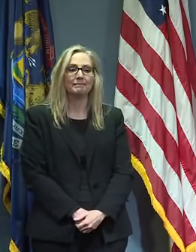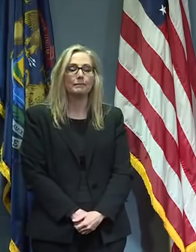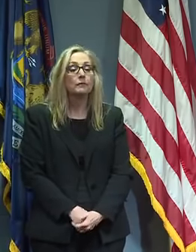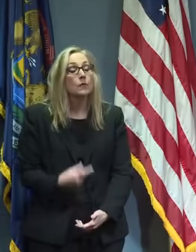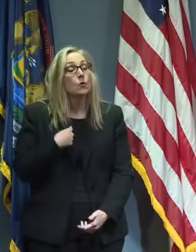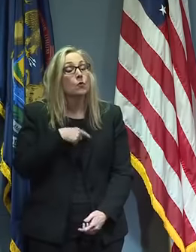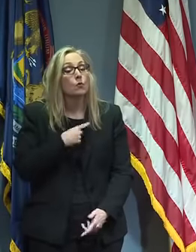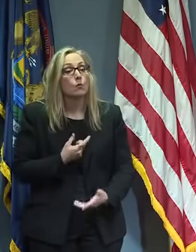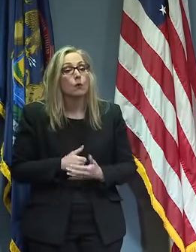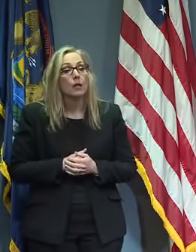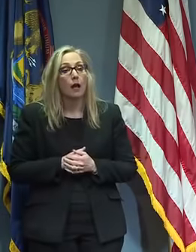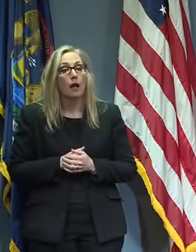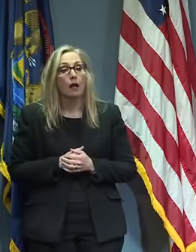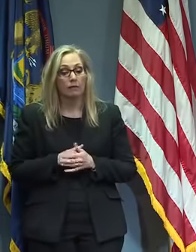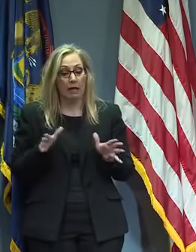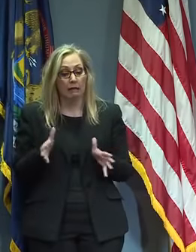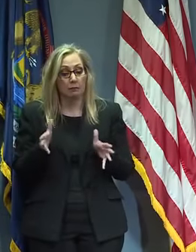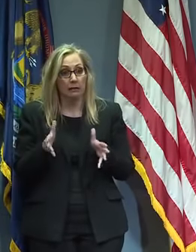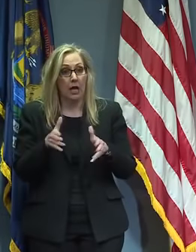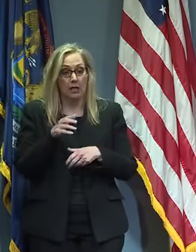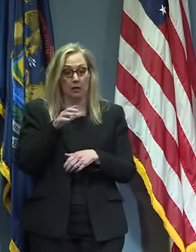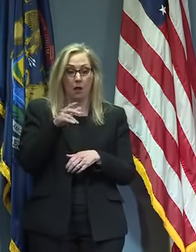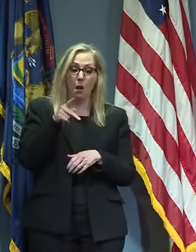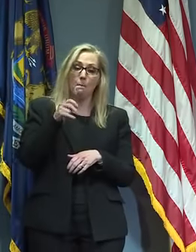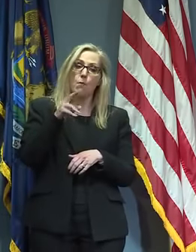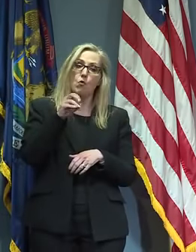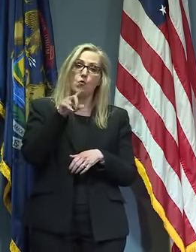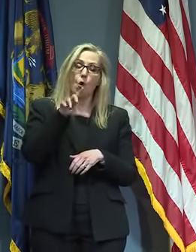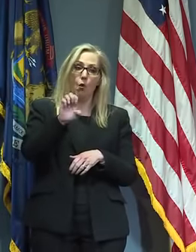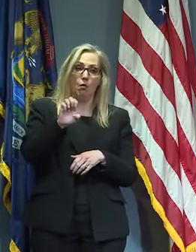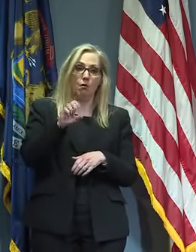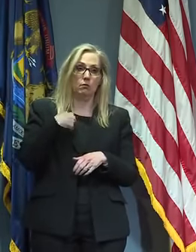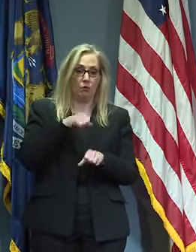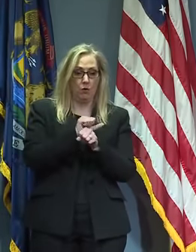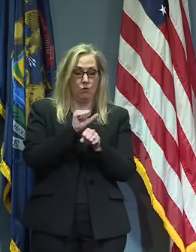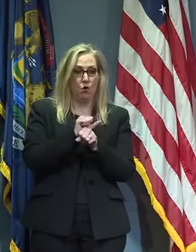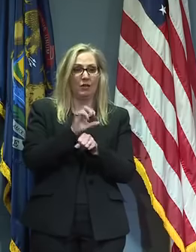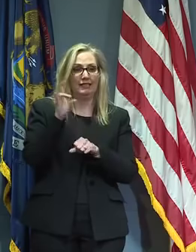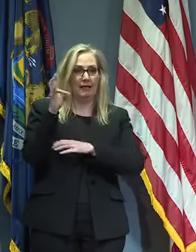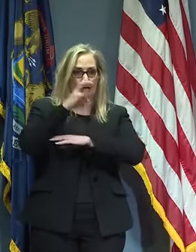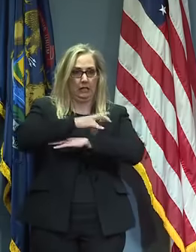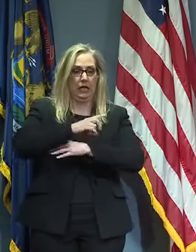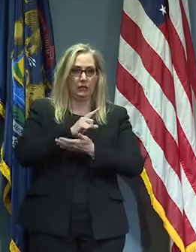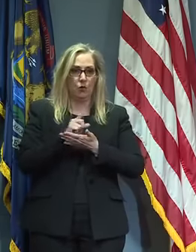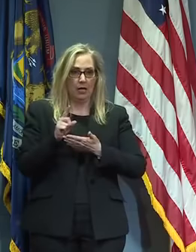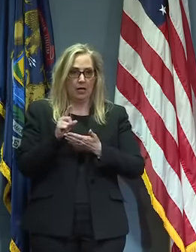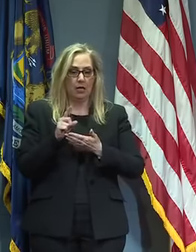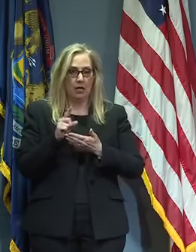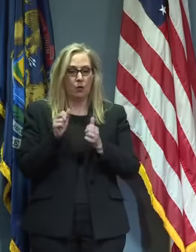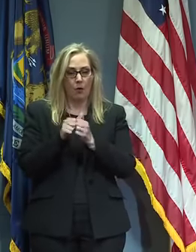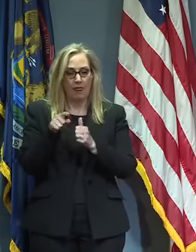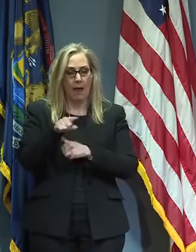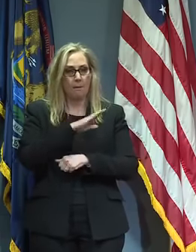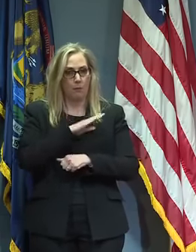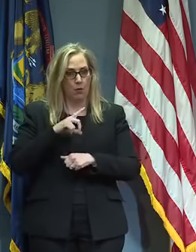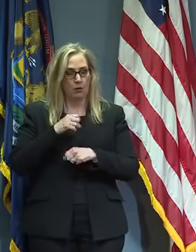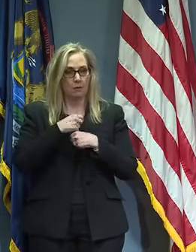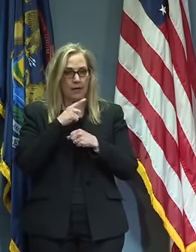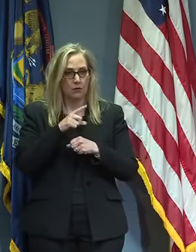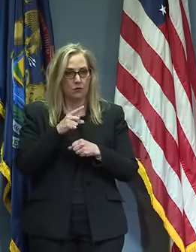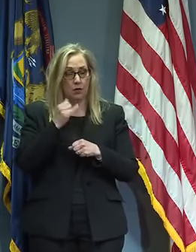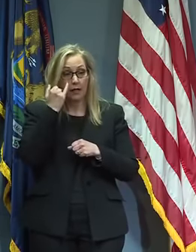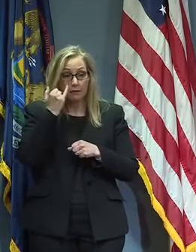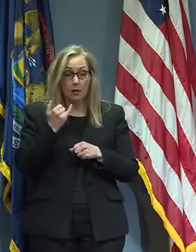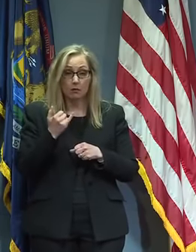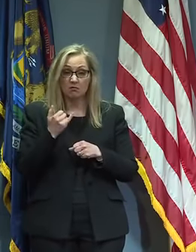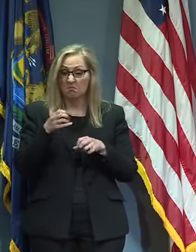we have expedited parole so that we are working 7 days a week, the parole board, to make sure that where there are opportunities